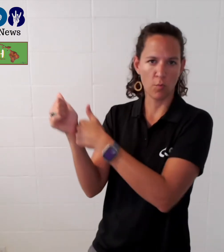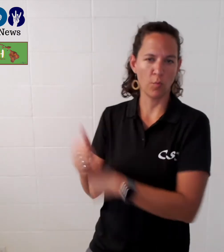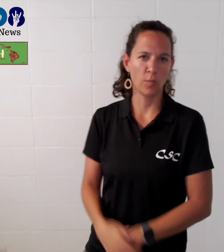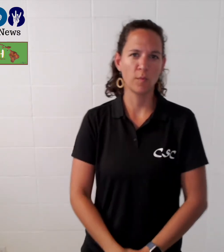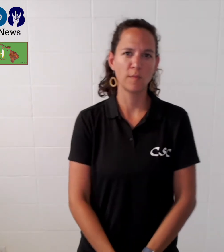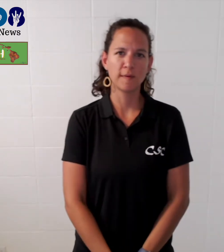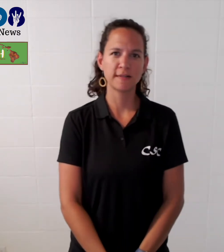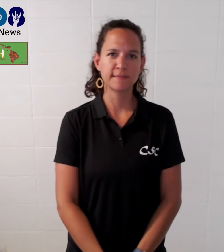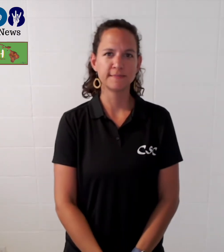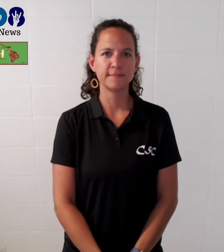DOH's lead.